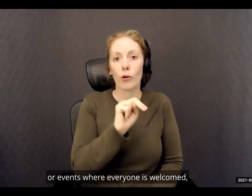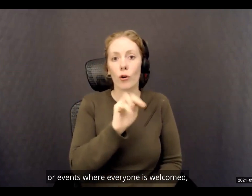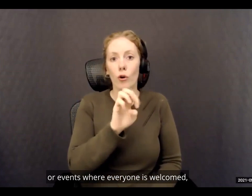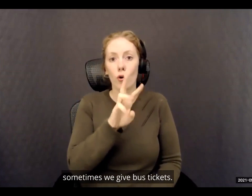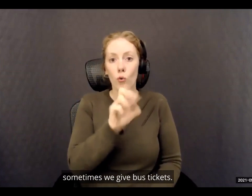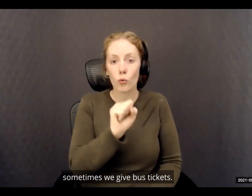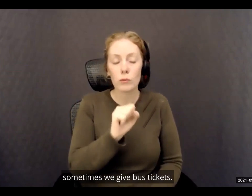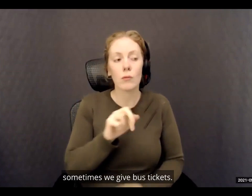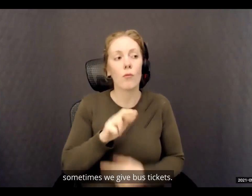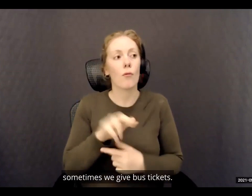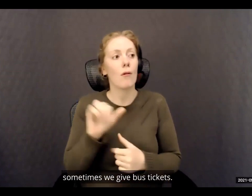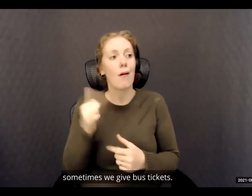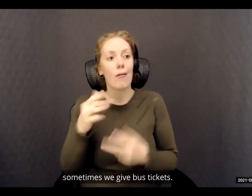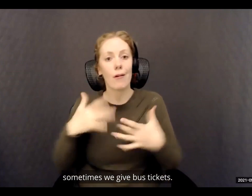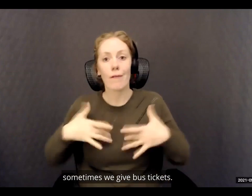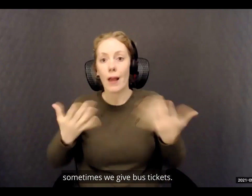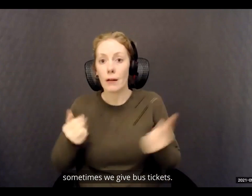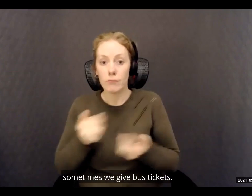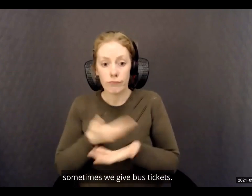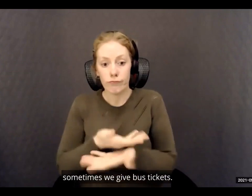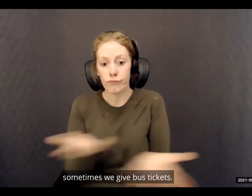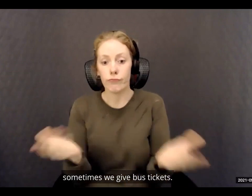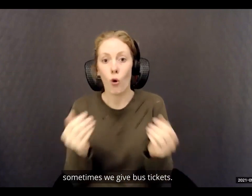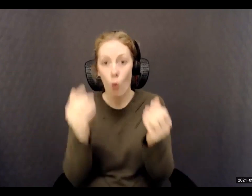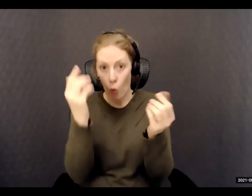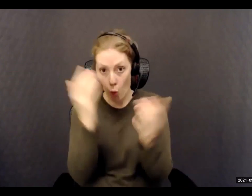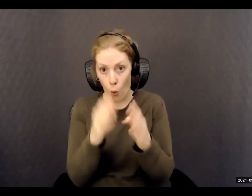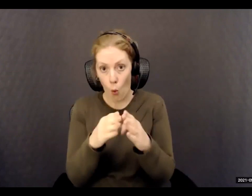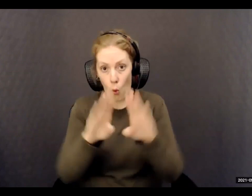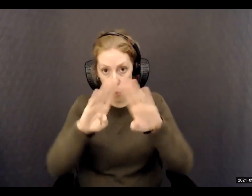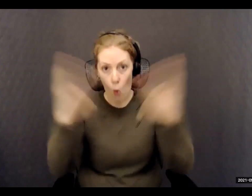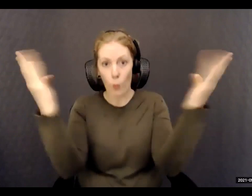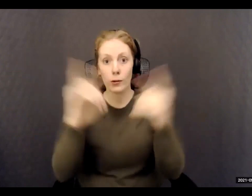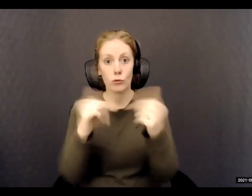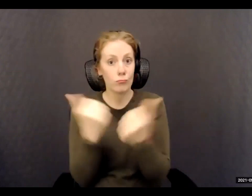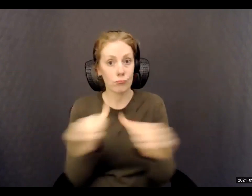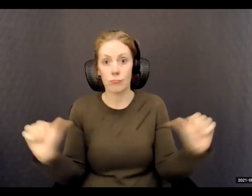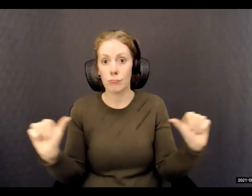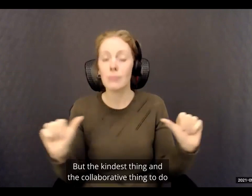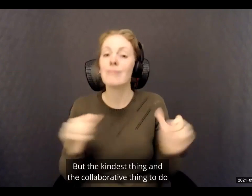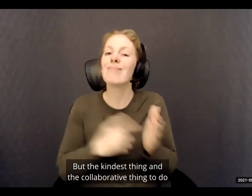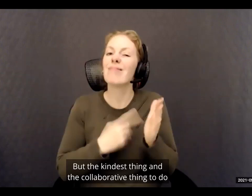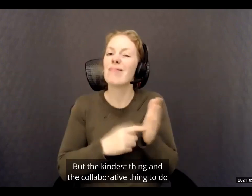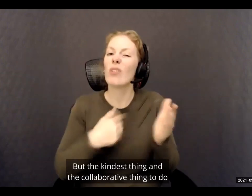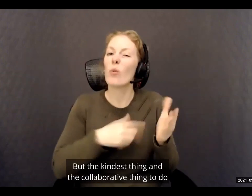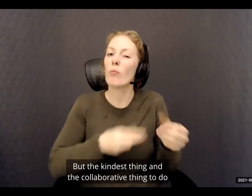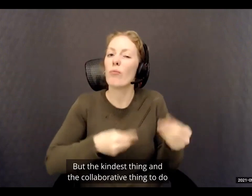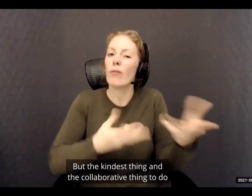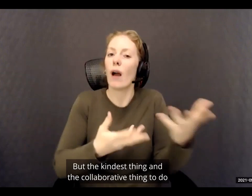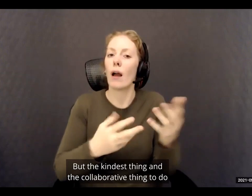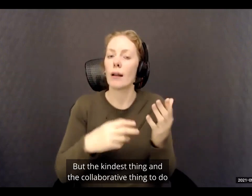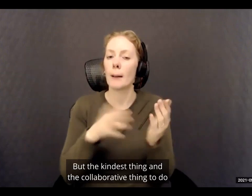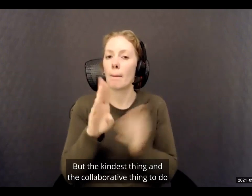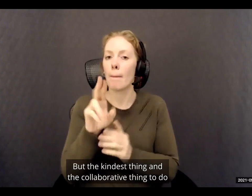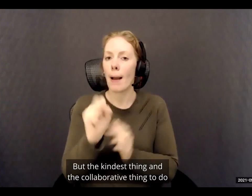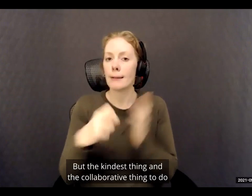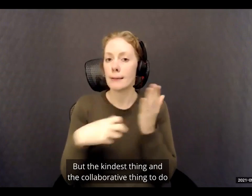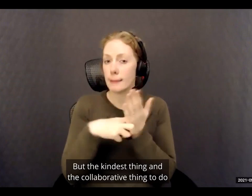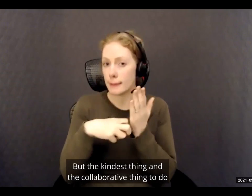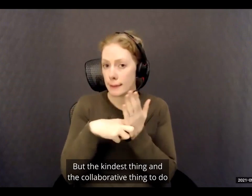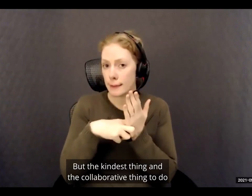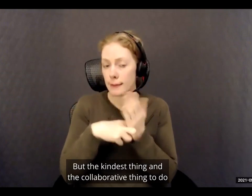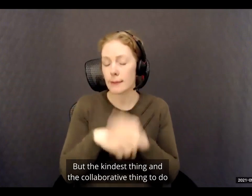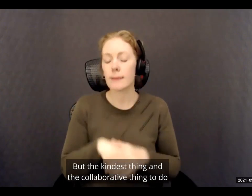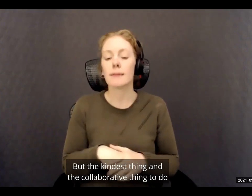is welcome, sometimes we give bus tickets. But you know, the kindest thing